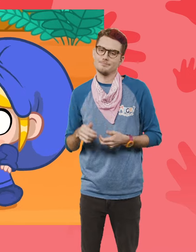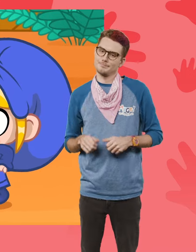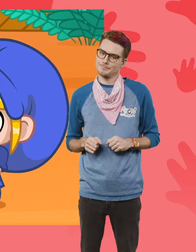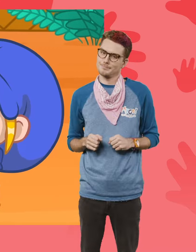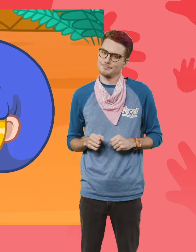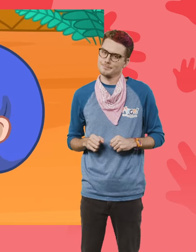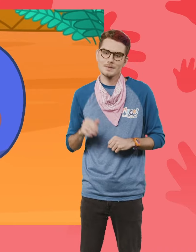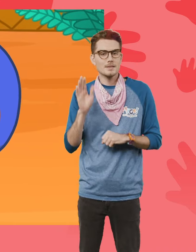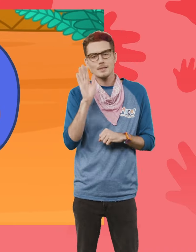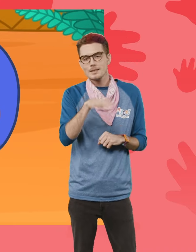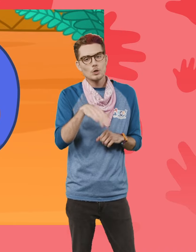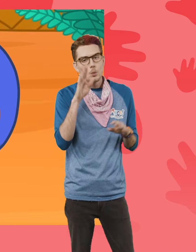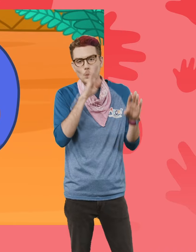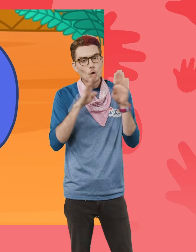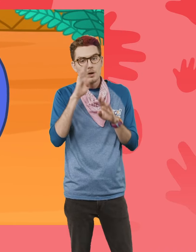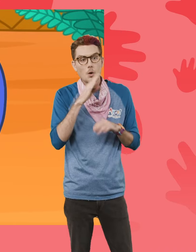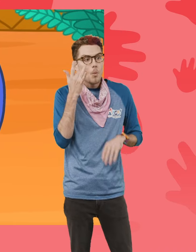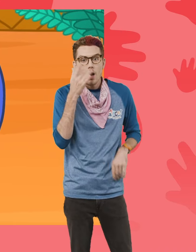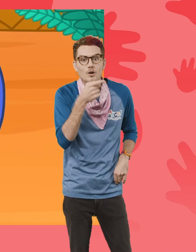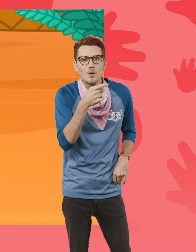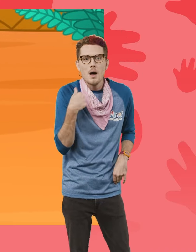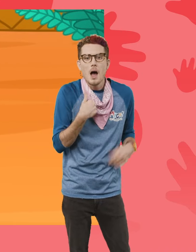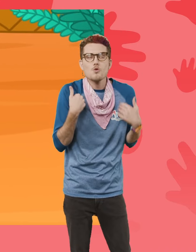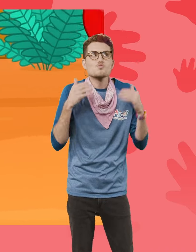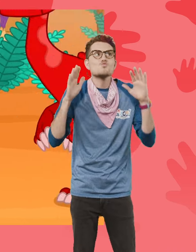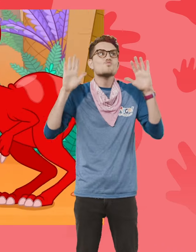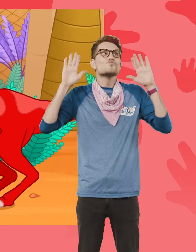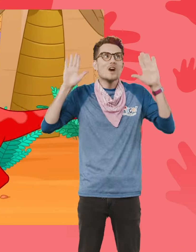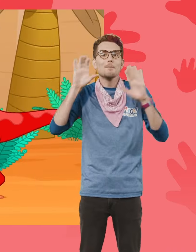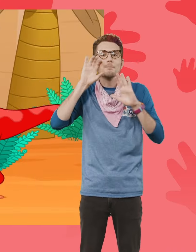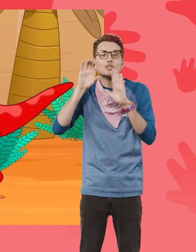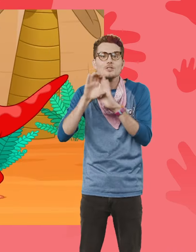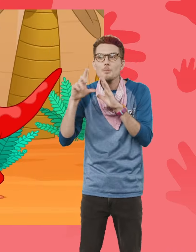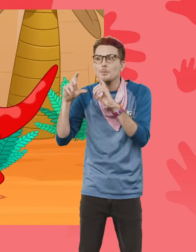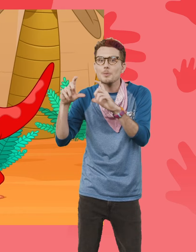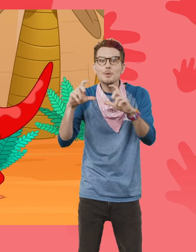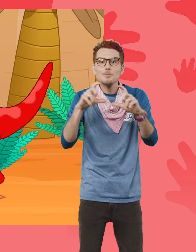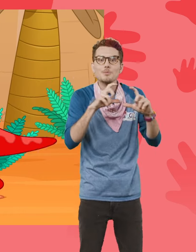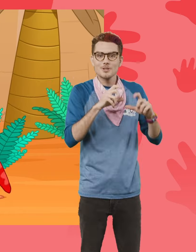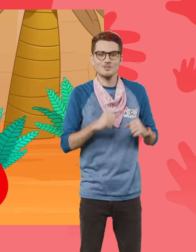Don't worry, because of you, we've got some great pictures.